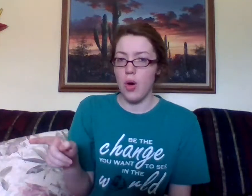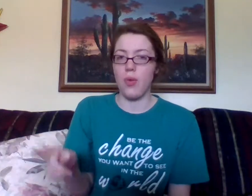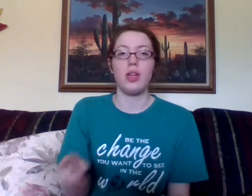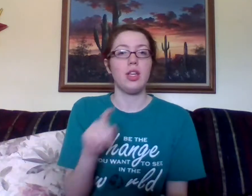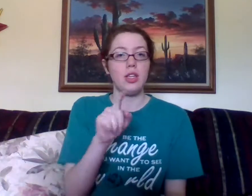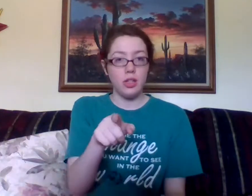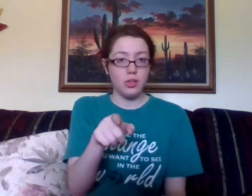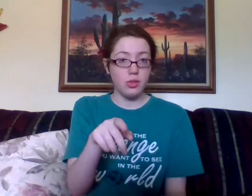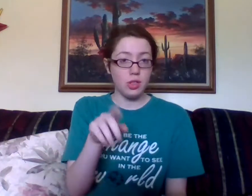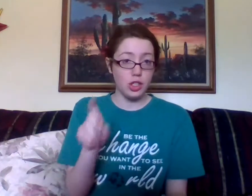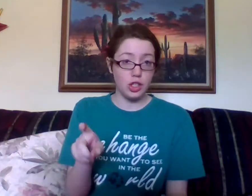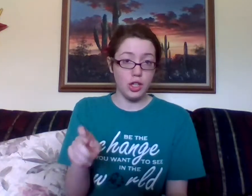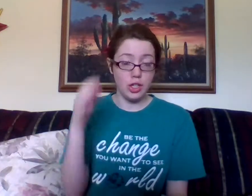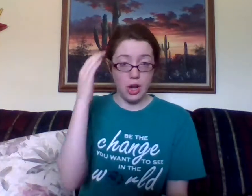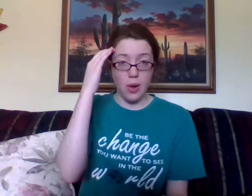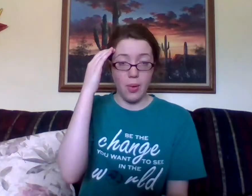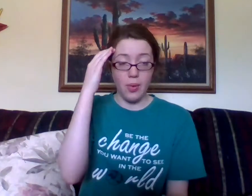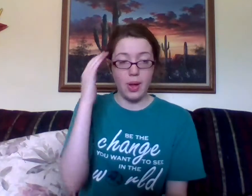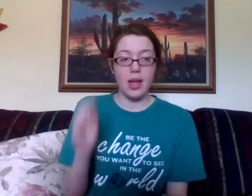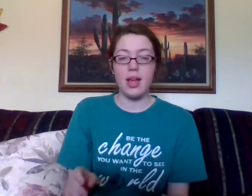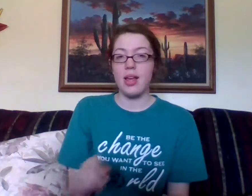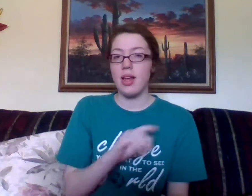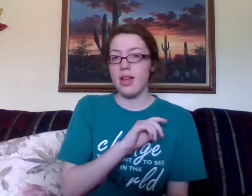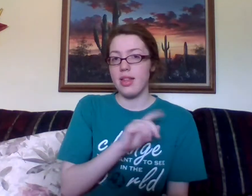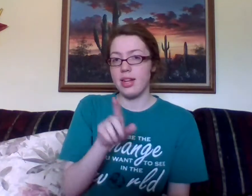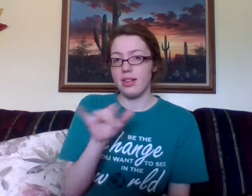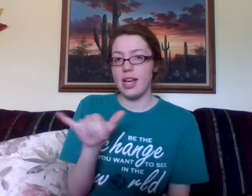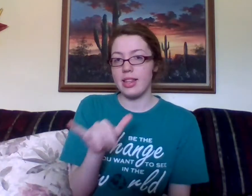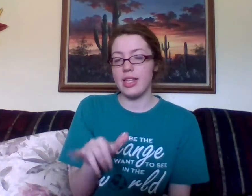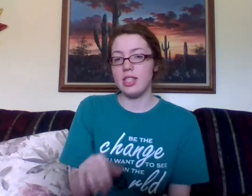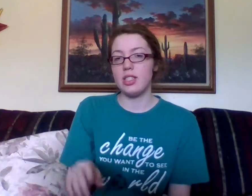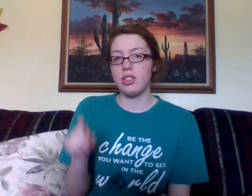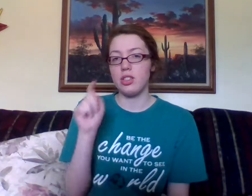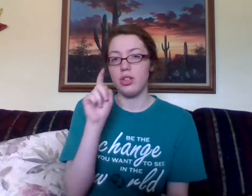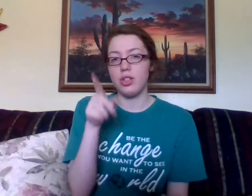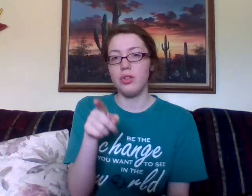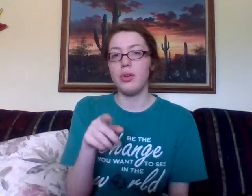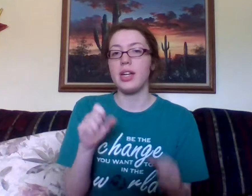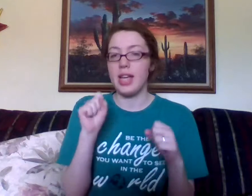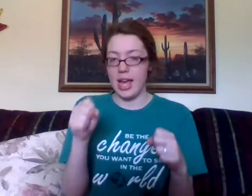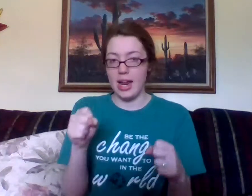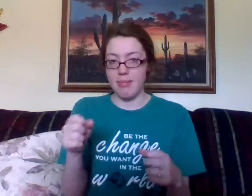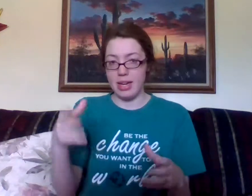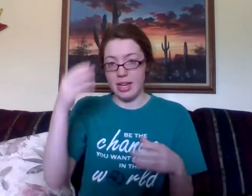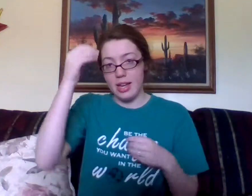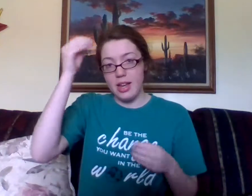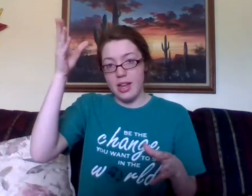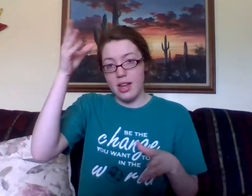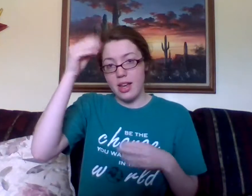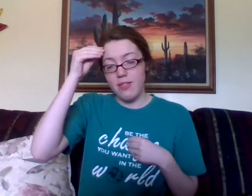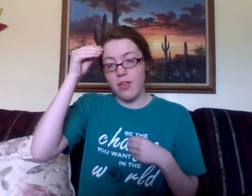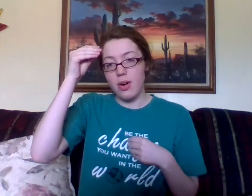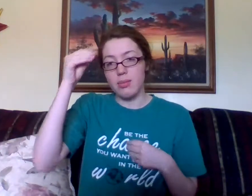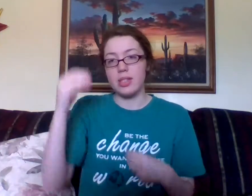So you should know they're like this so you can be informed.